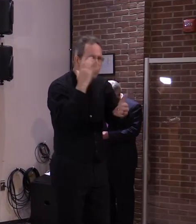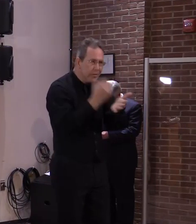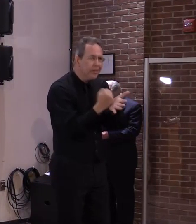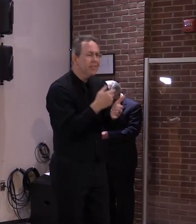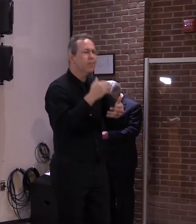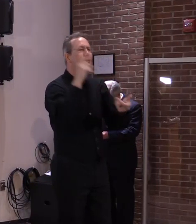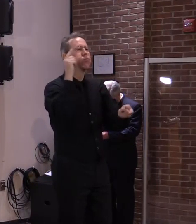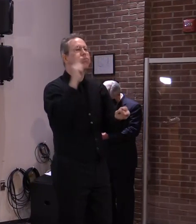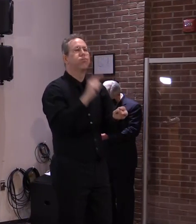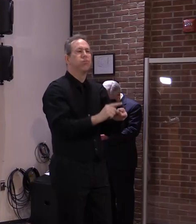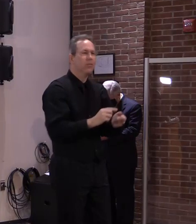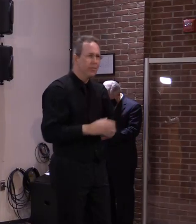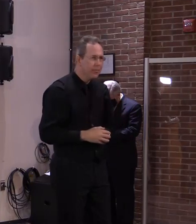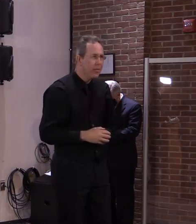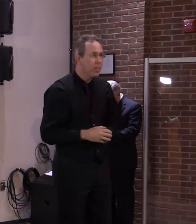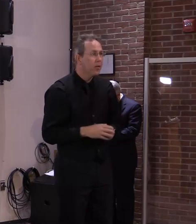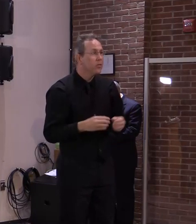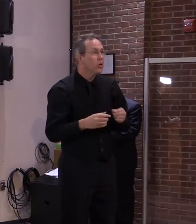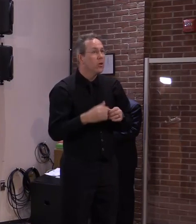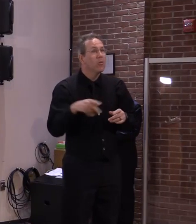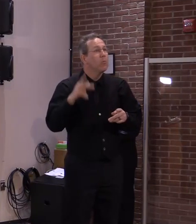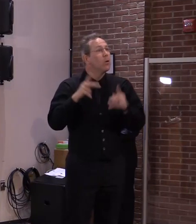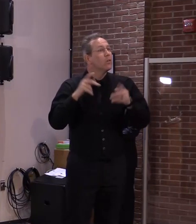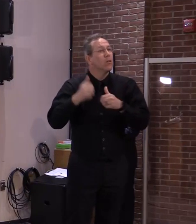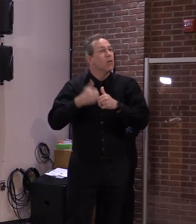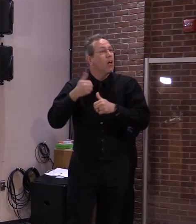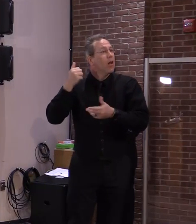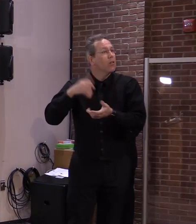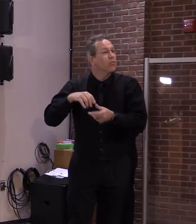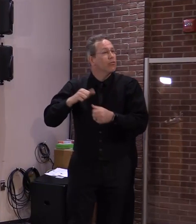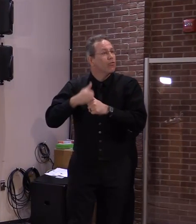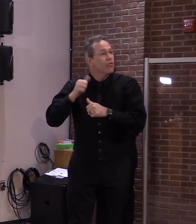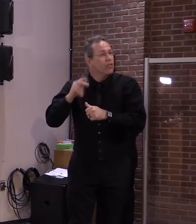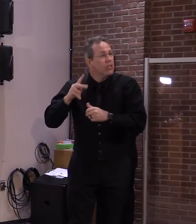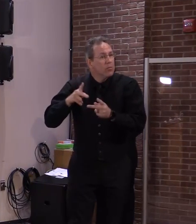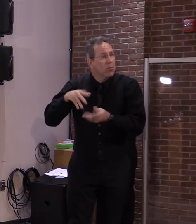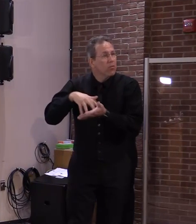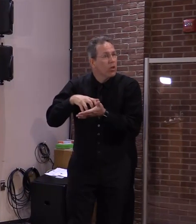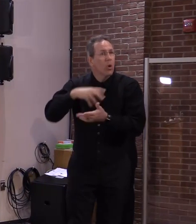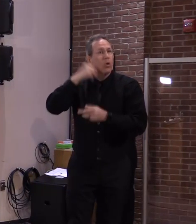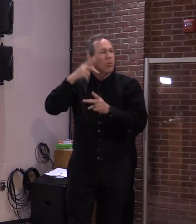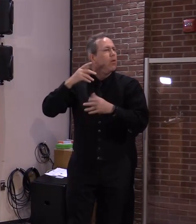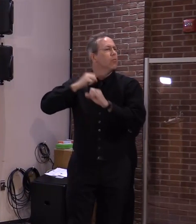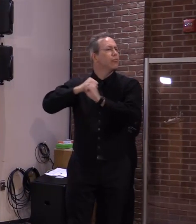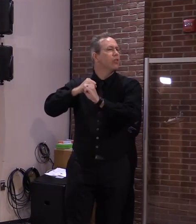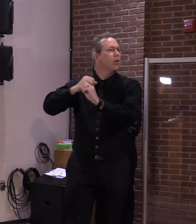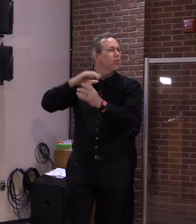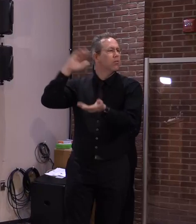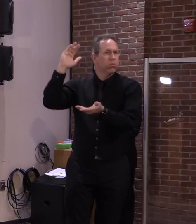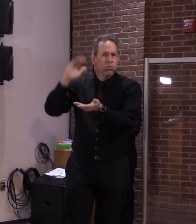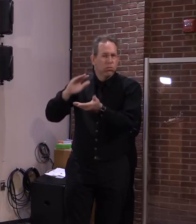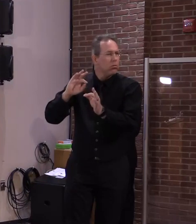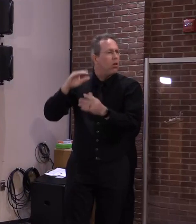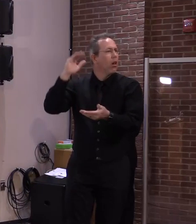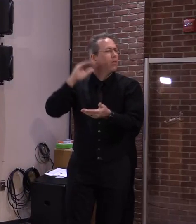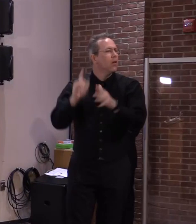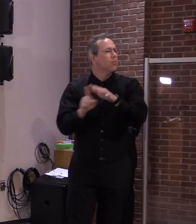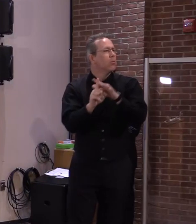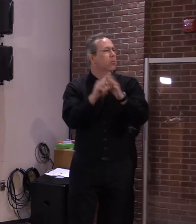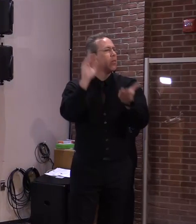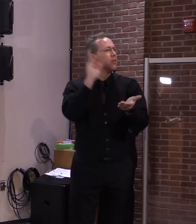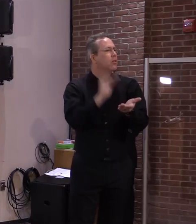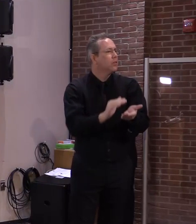have had their chance to be protected, cases can still slow down our recovery. We've seen the average age